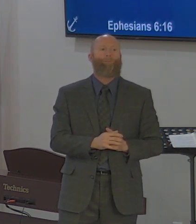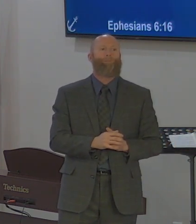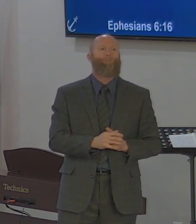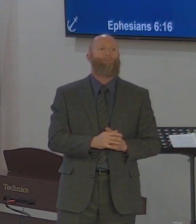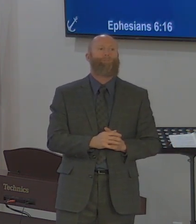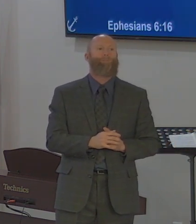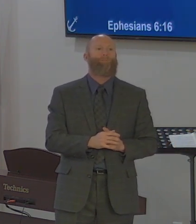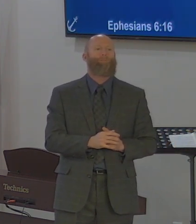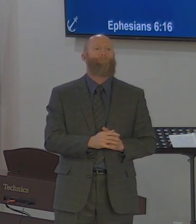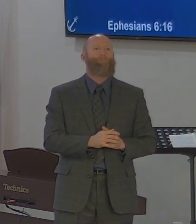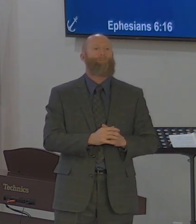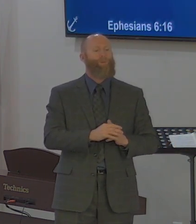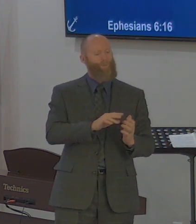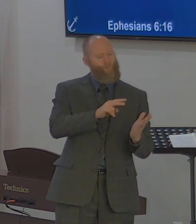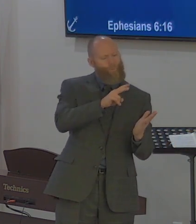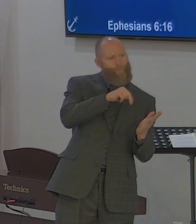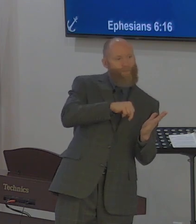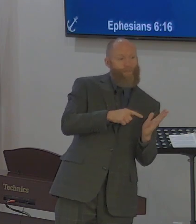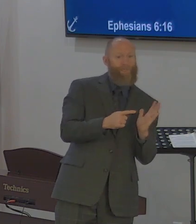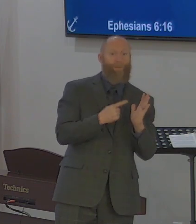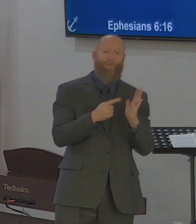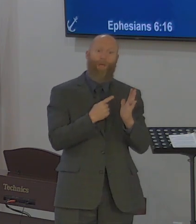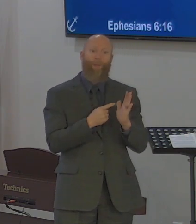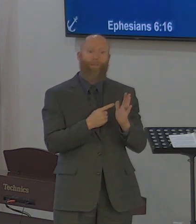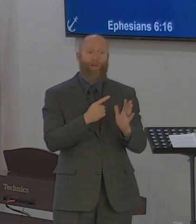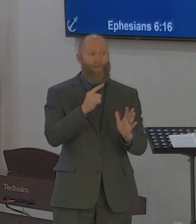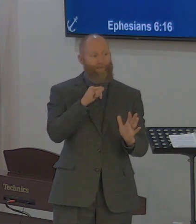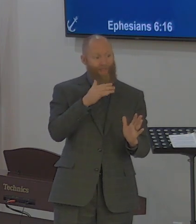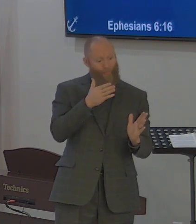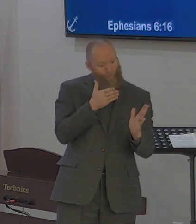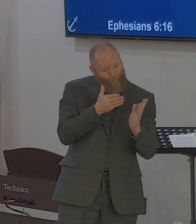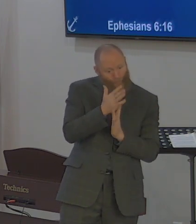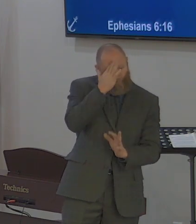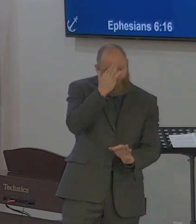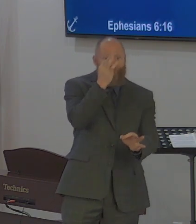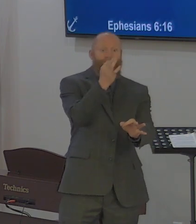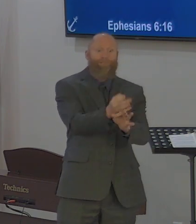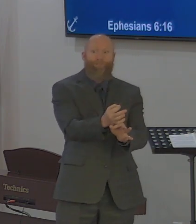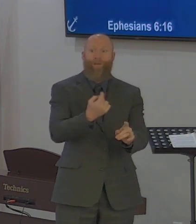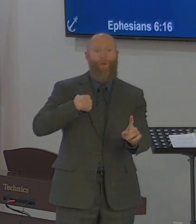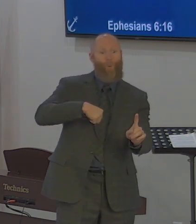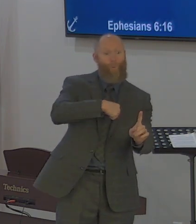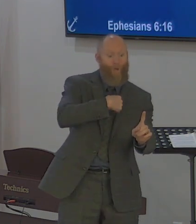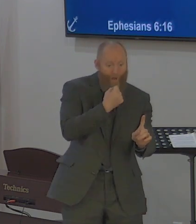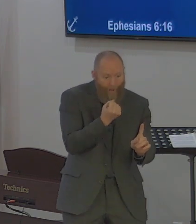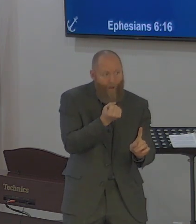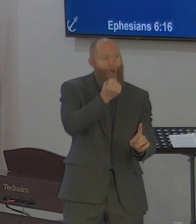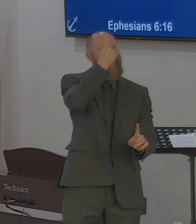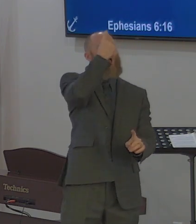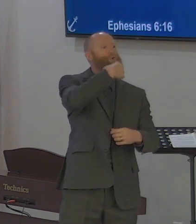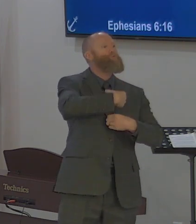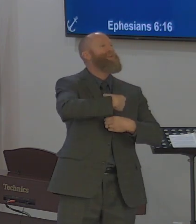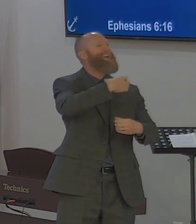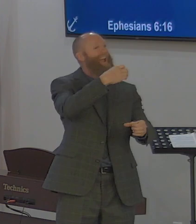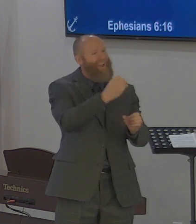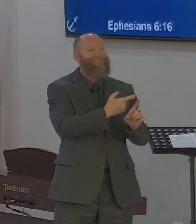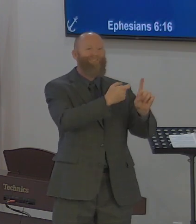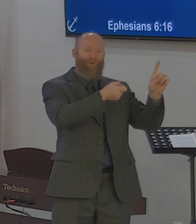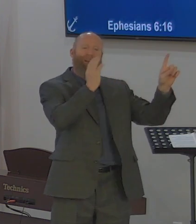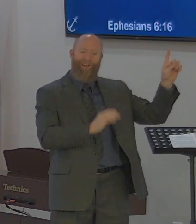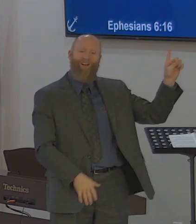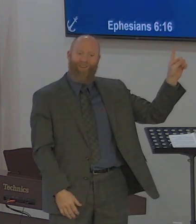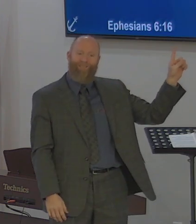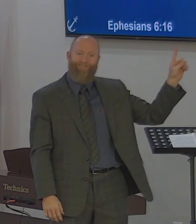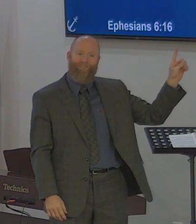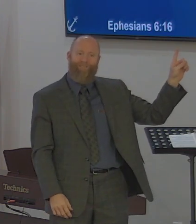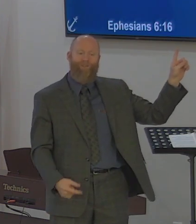We can read how God says that through faith we understand that creation was made by God. If you were to